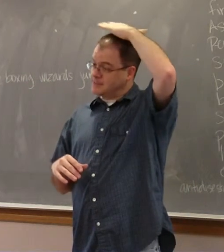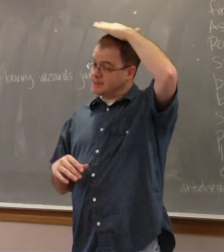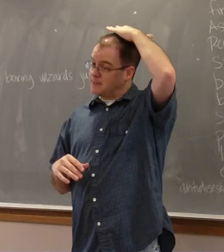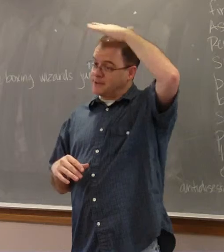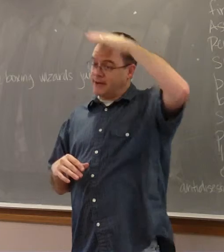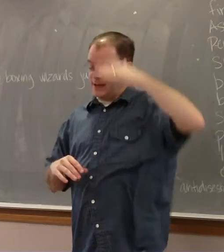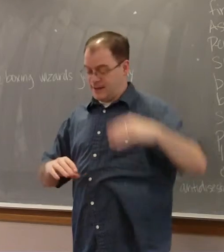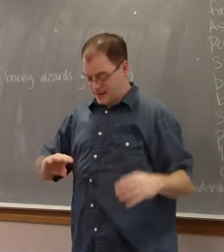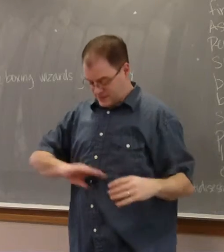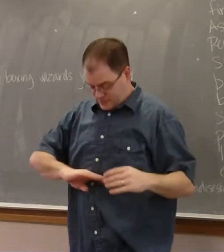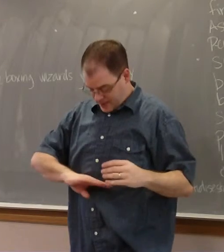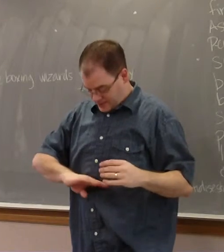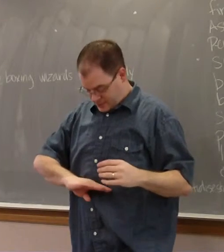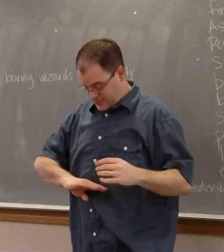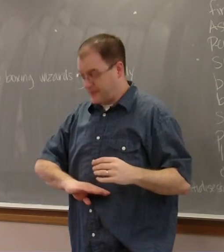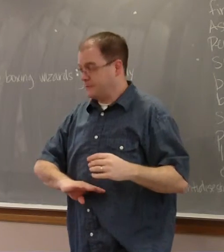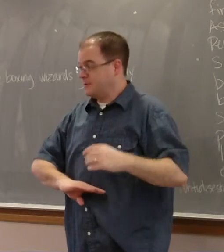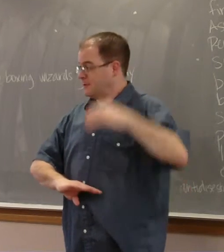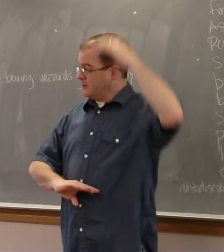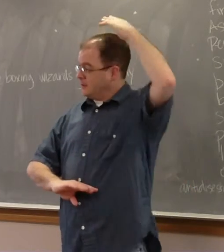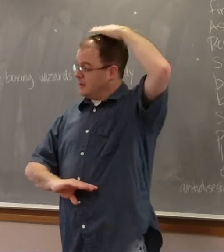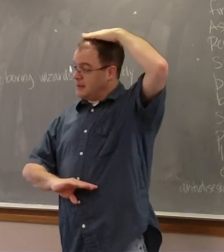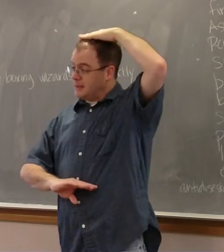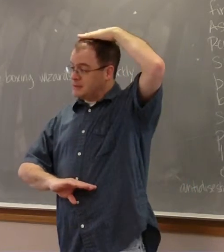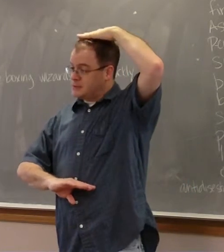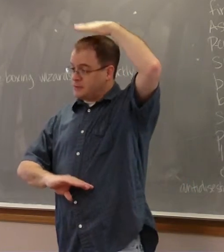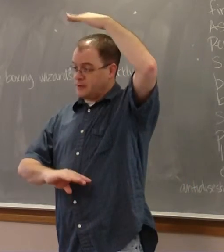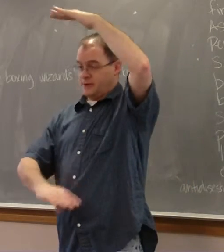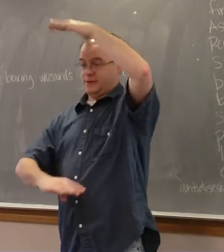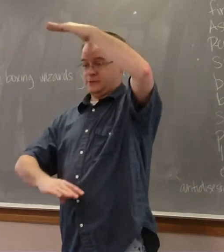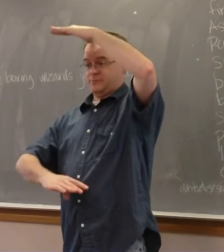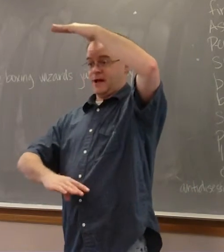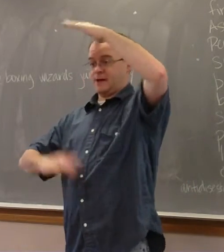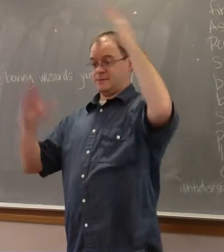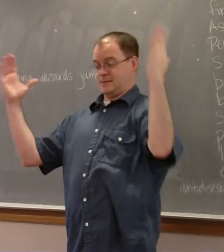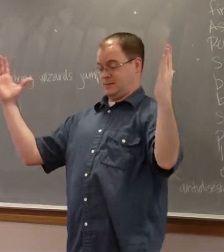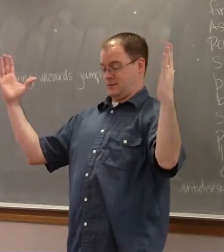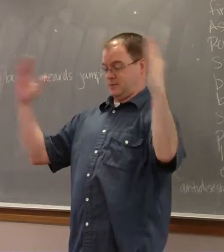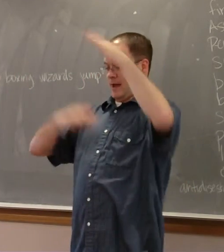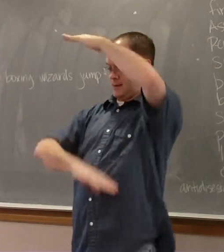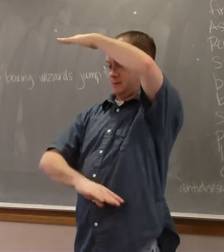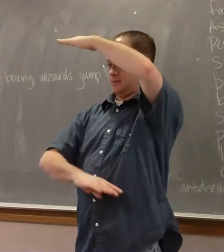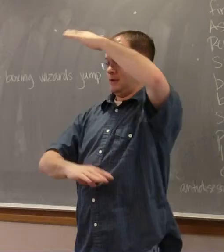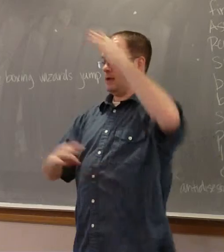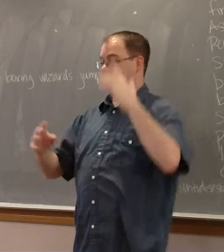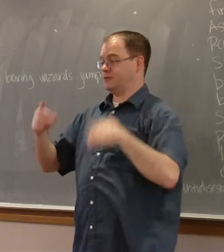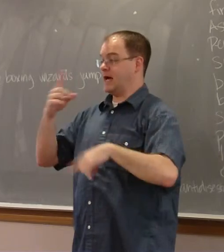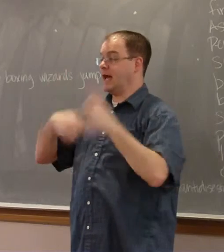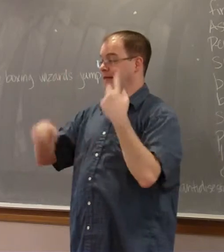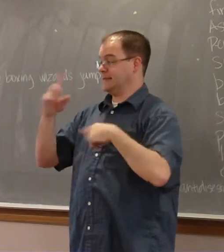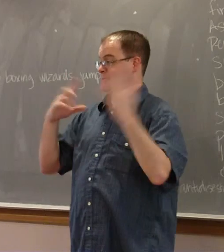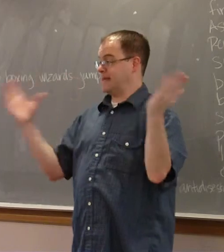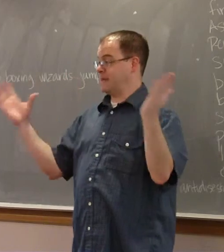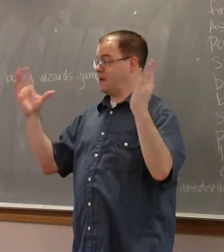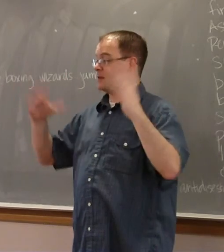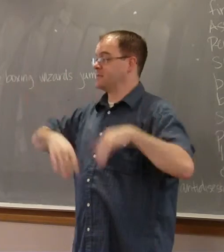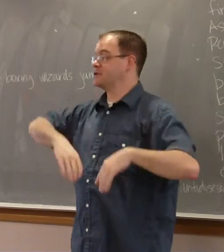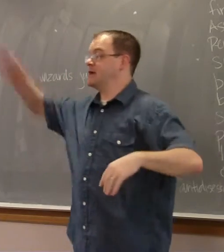of the top of your head to about your navel, is your box. This is your box. And you sign inside that box. If you're